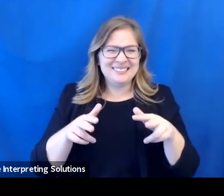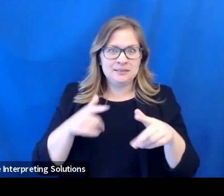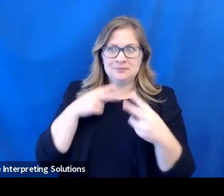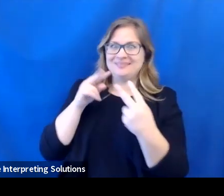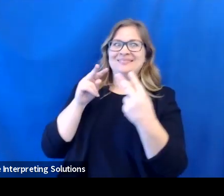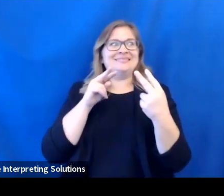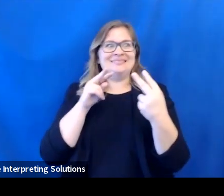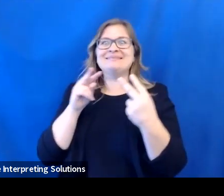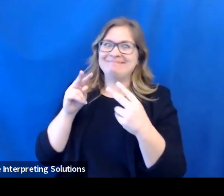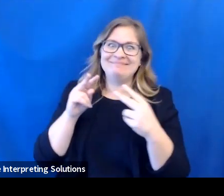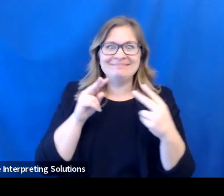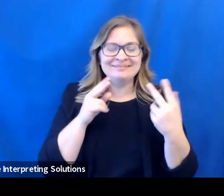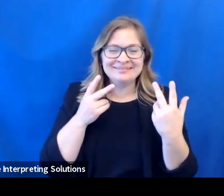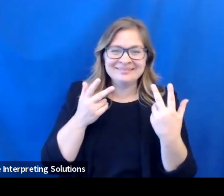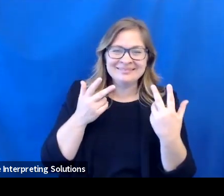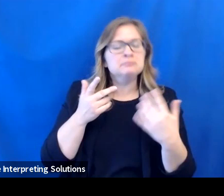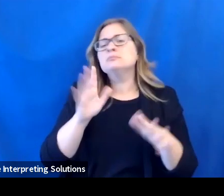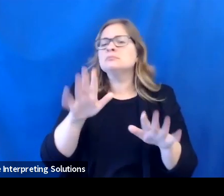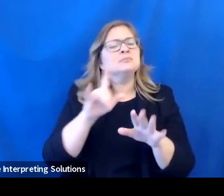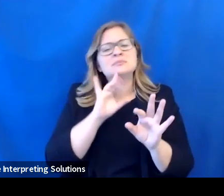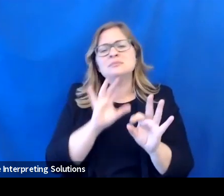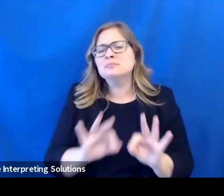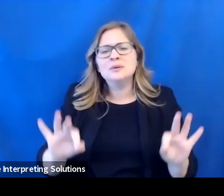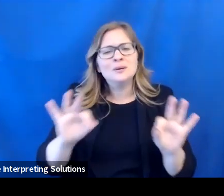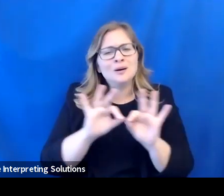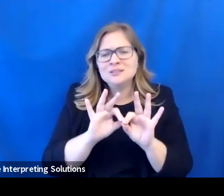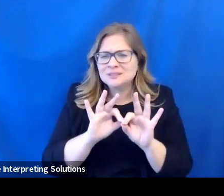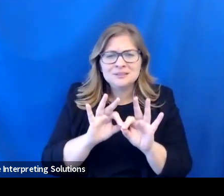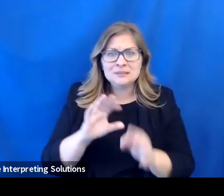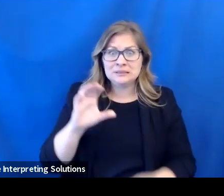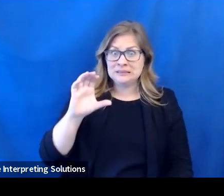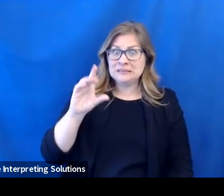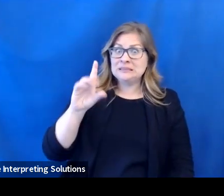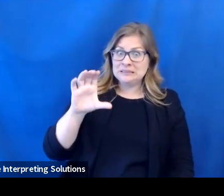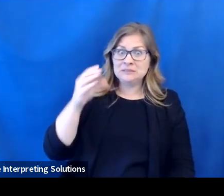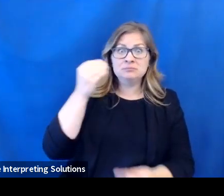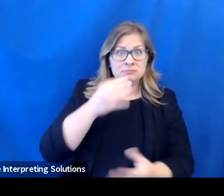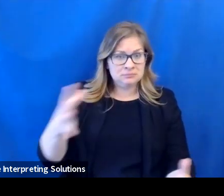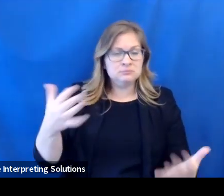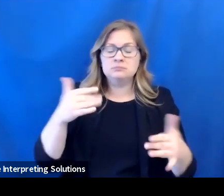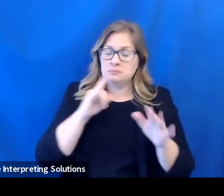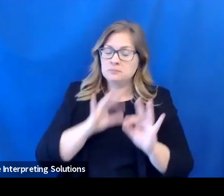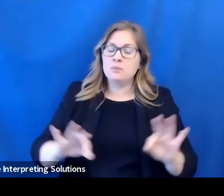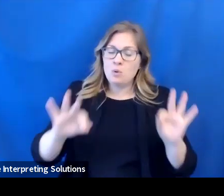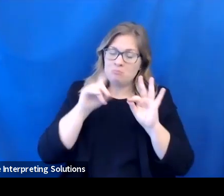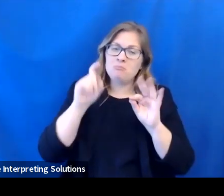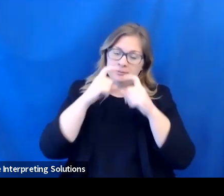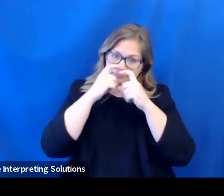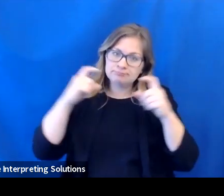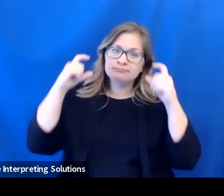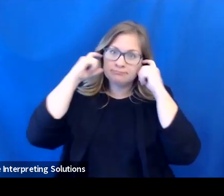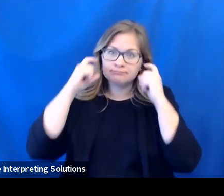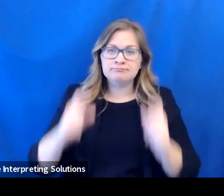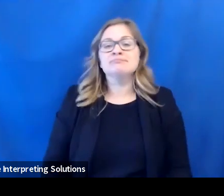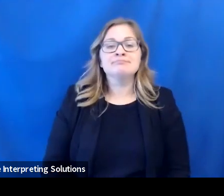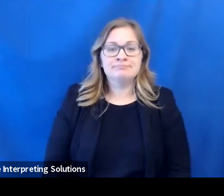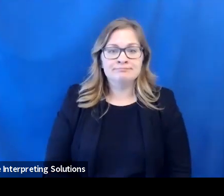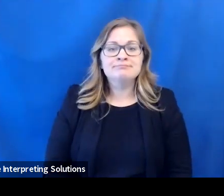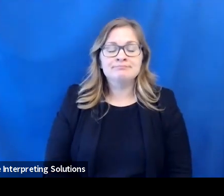Commissioner Malcolm has reiterated that. So yes, I will be wearing it and asking my family to do so. All right, thank you.